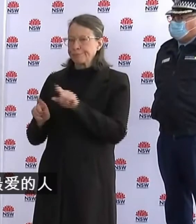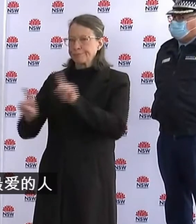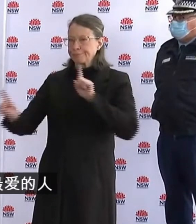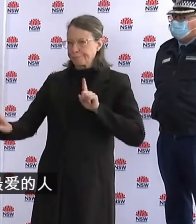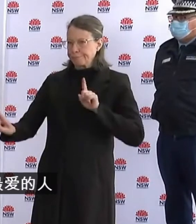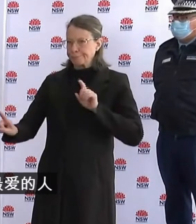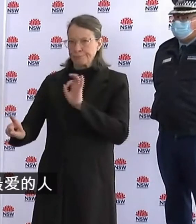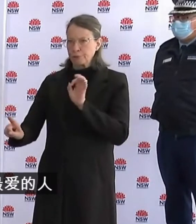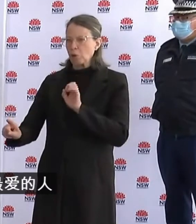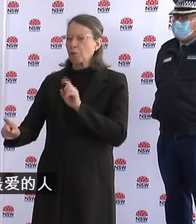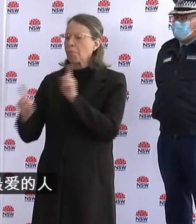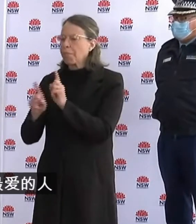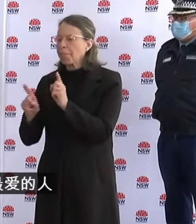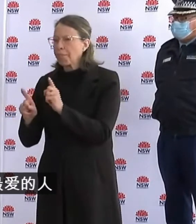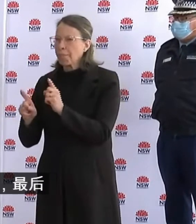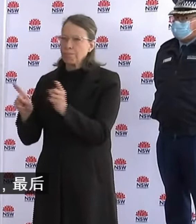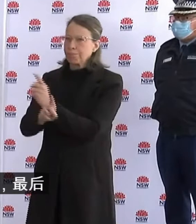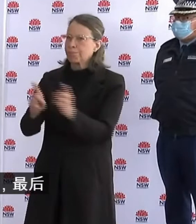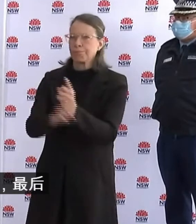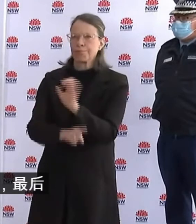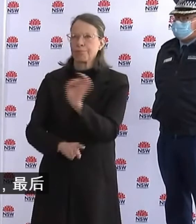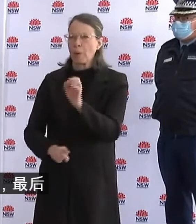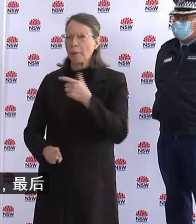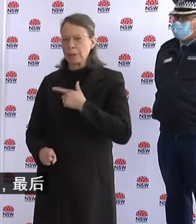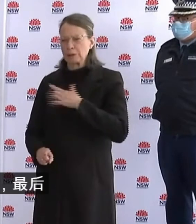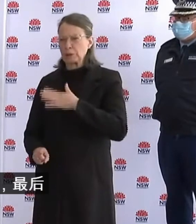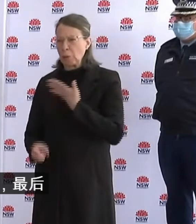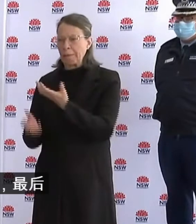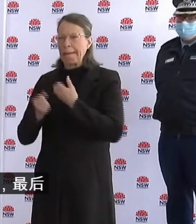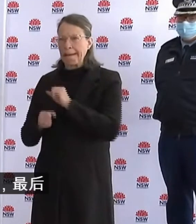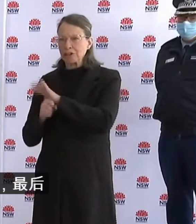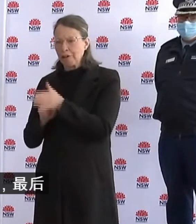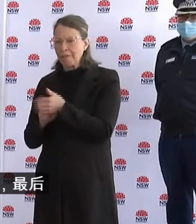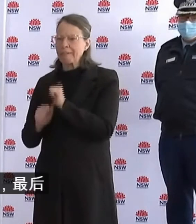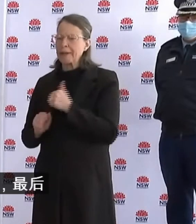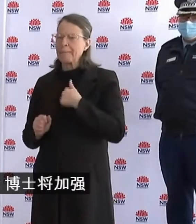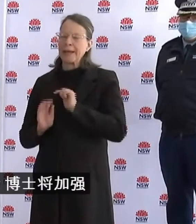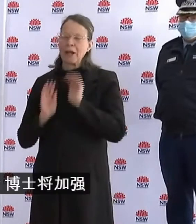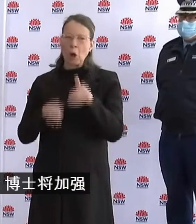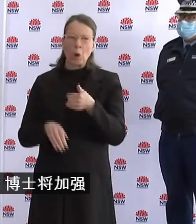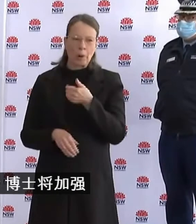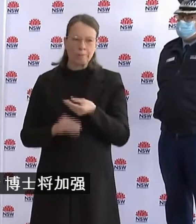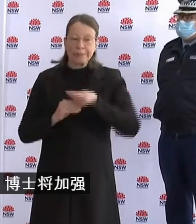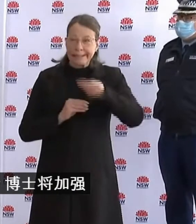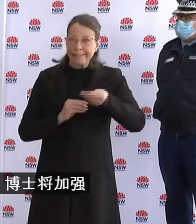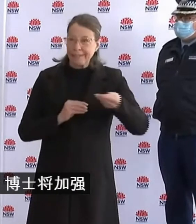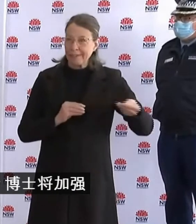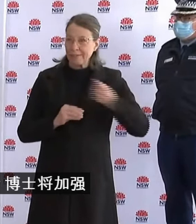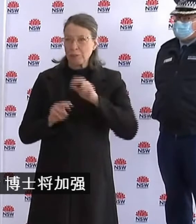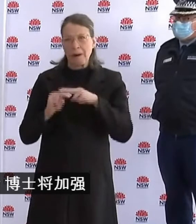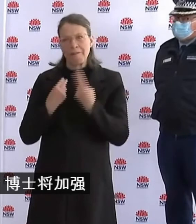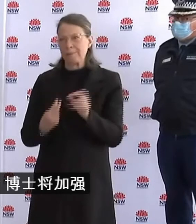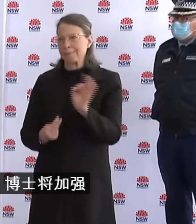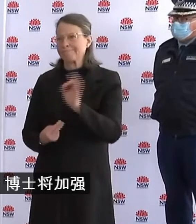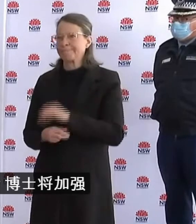on to the people they love the most. Again, I want to thank everybody for their efforts. And finally, my message for today, as Dr. McAnulty